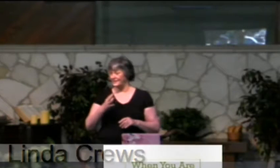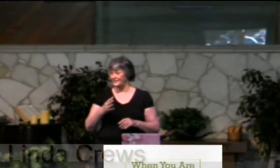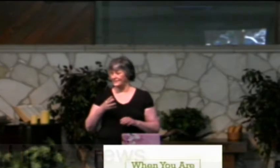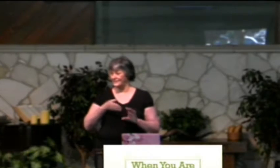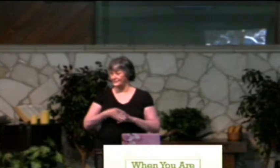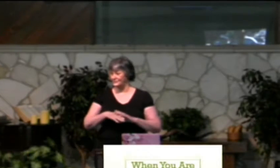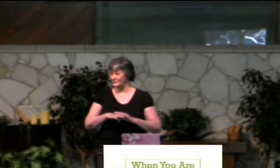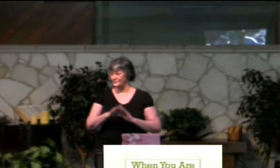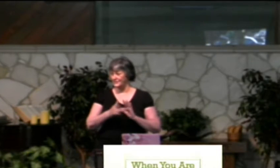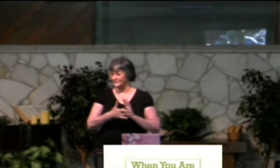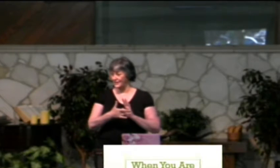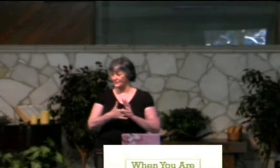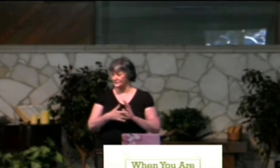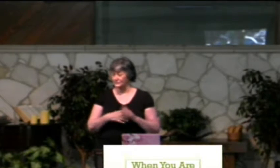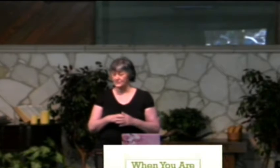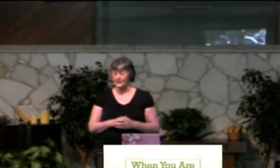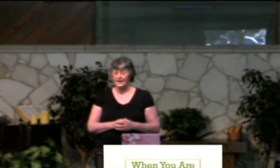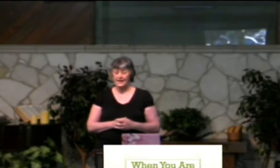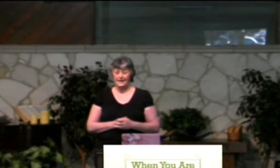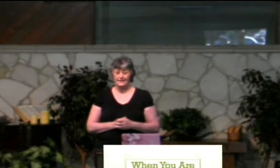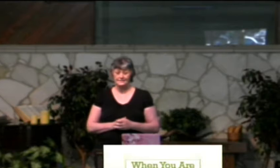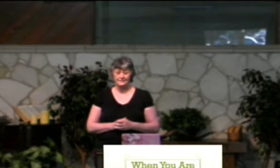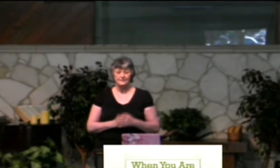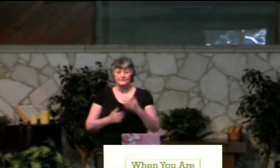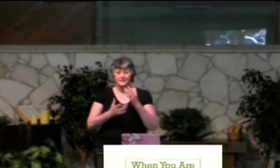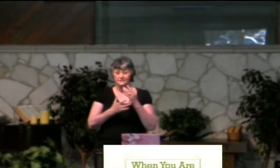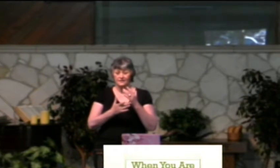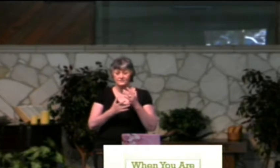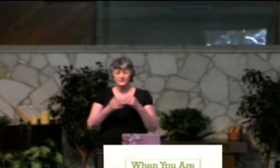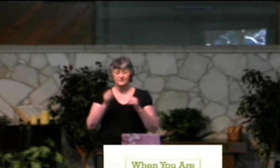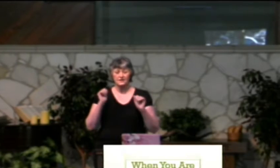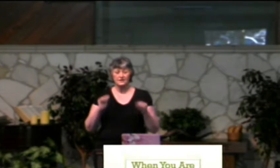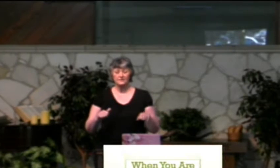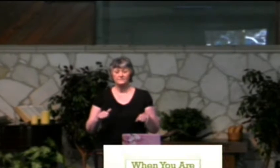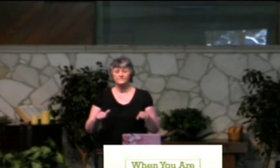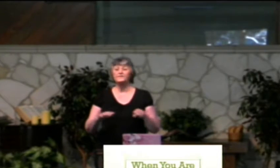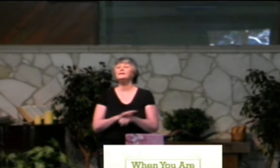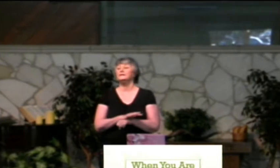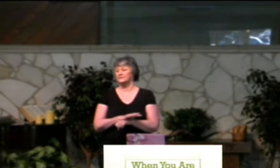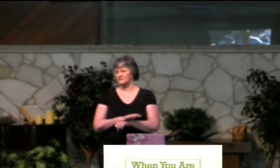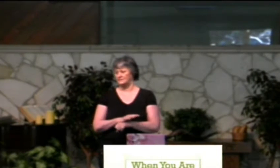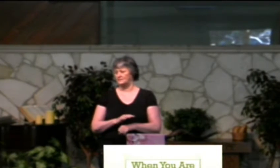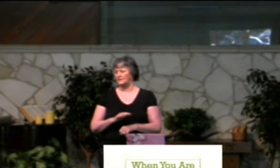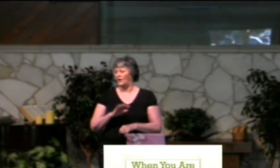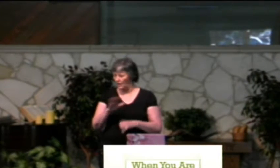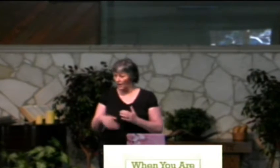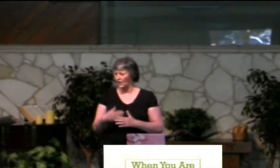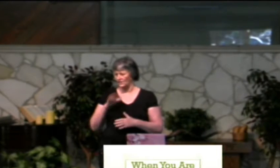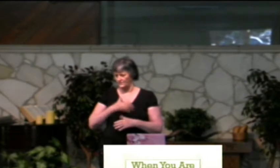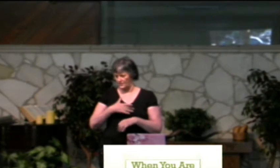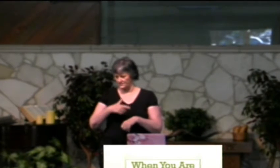are into technology. And technology can fill all of our